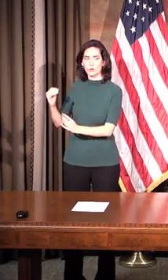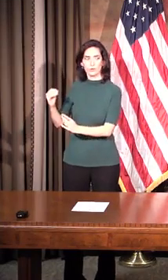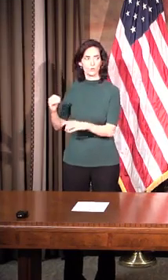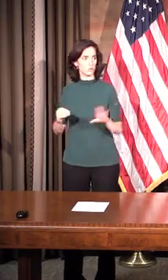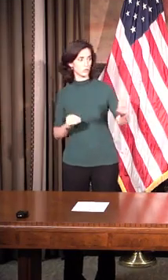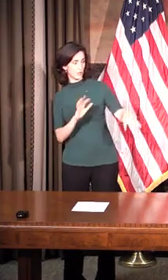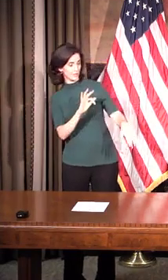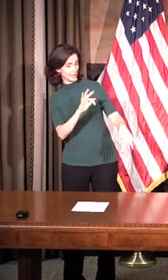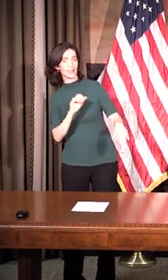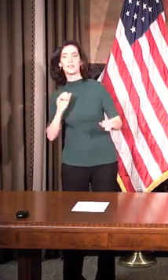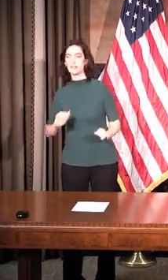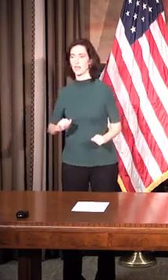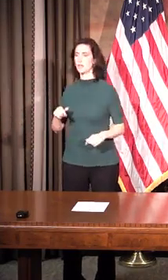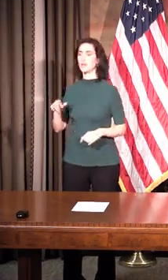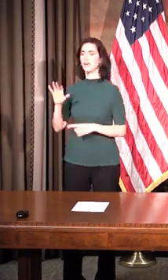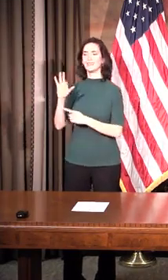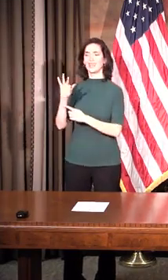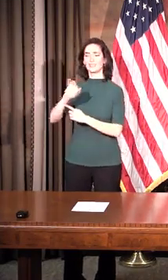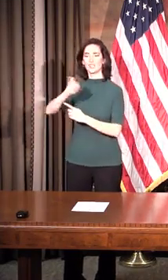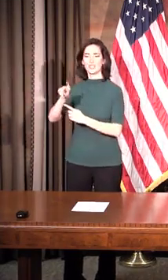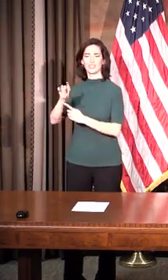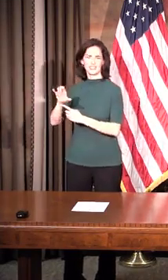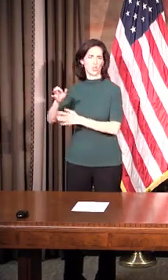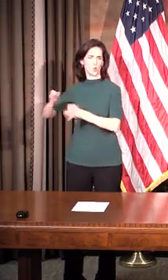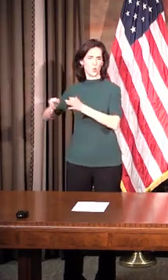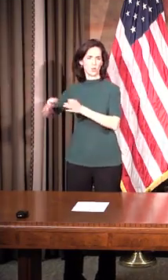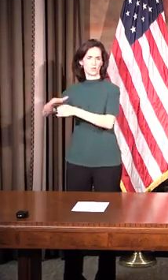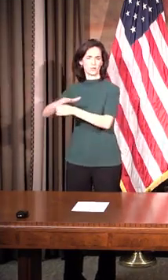Yes, here at the 19th Judicial District Court.